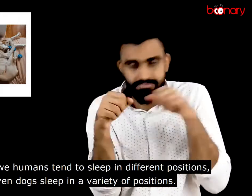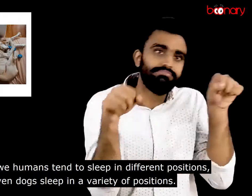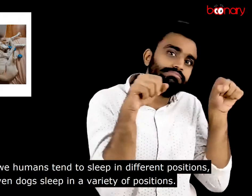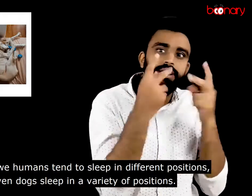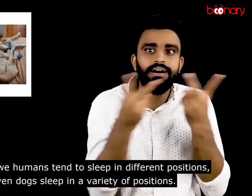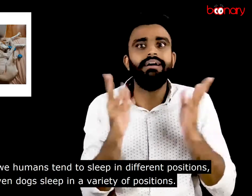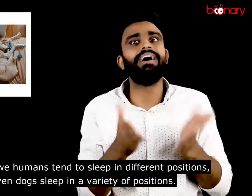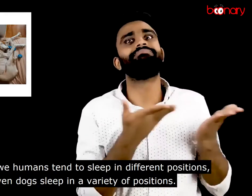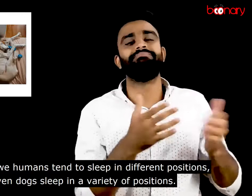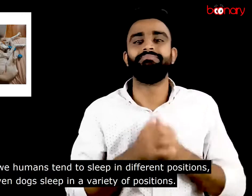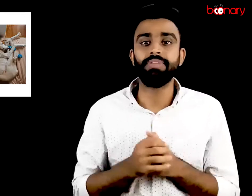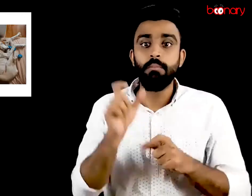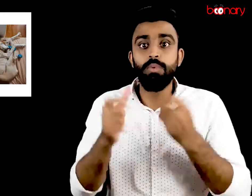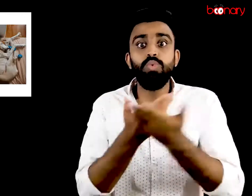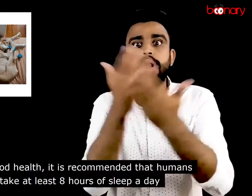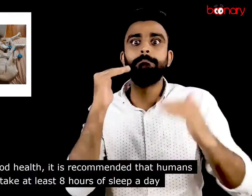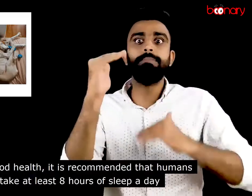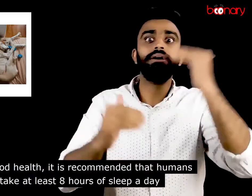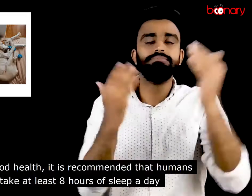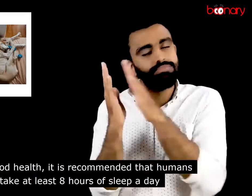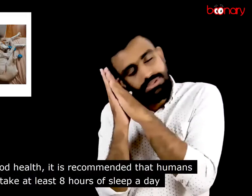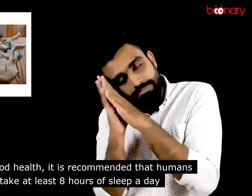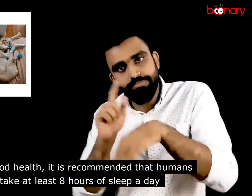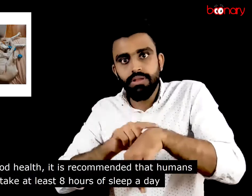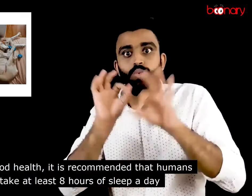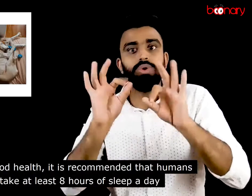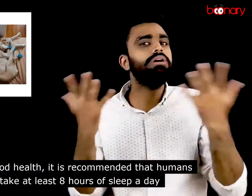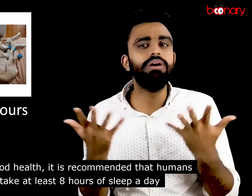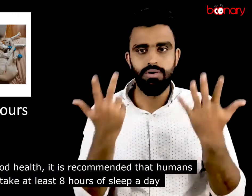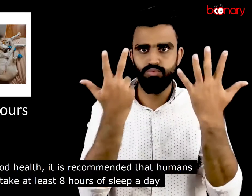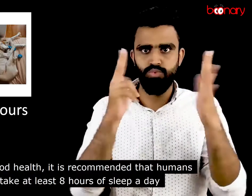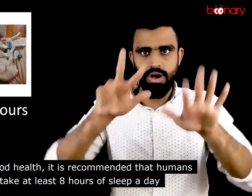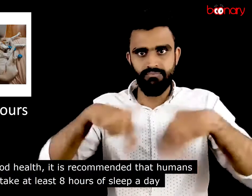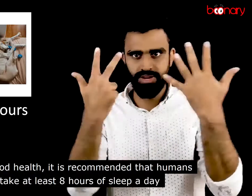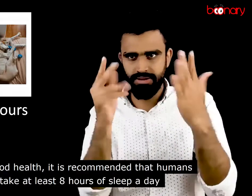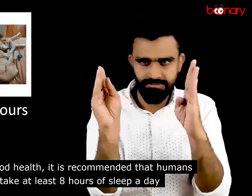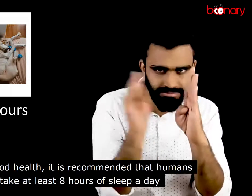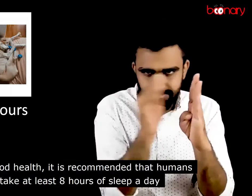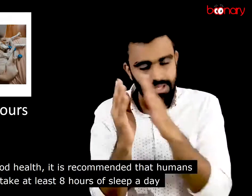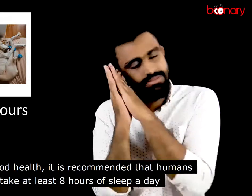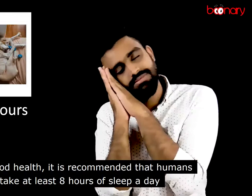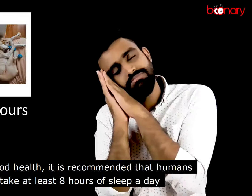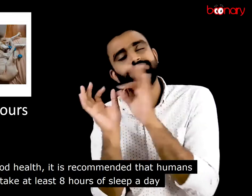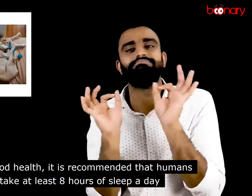of positions. For good health, it is recommended that humans take at least 8 hours of sleep a